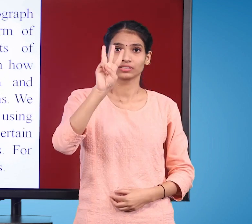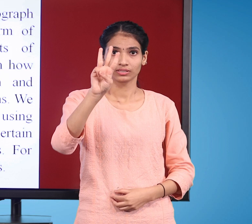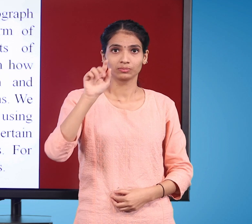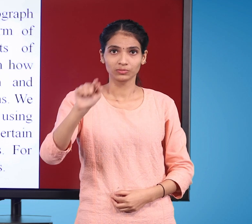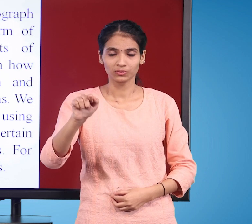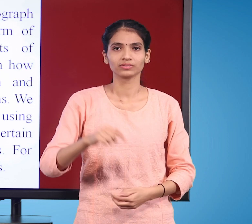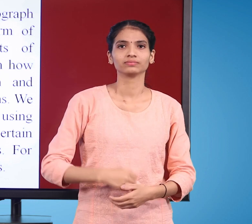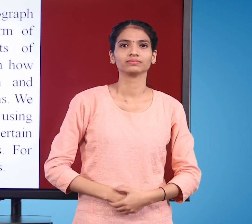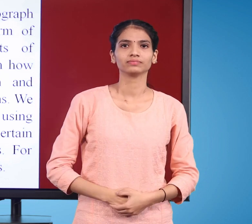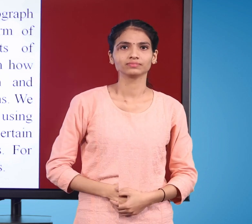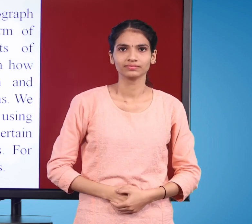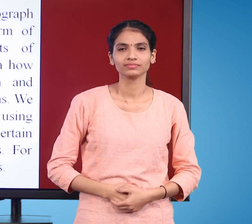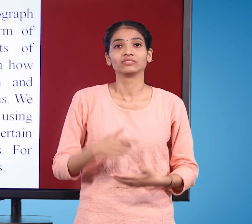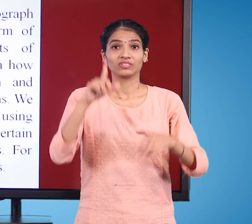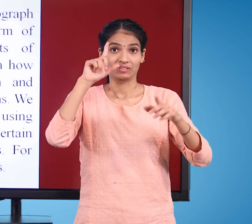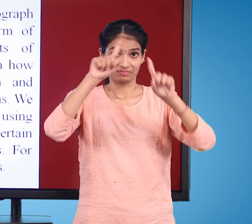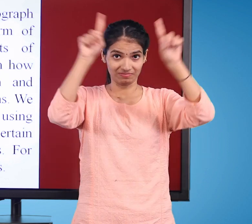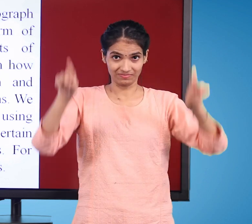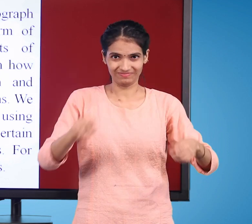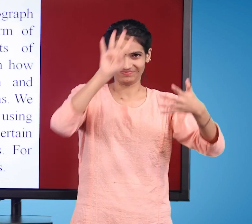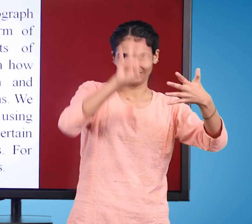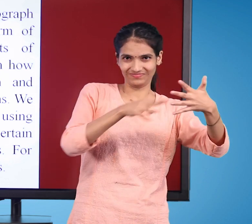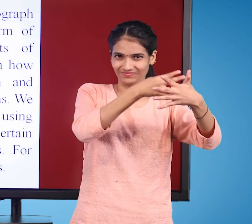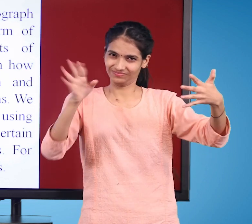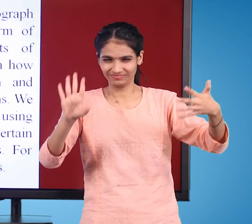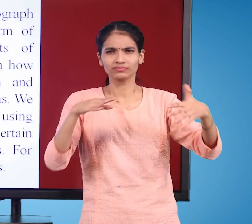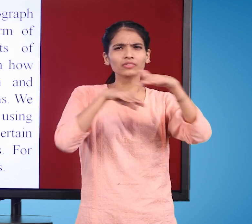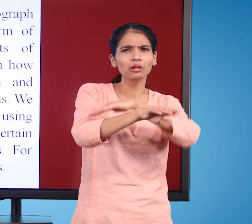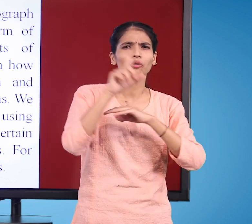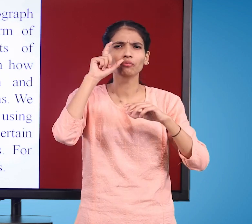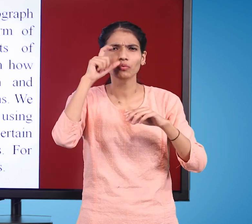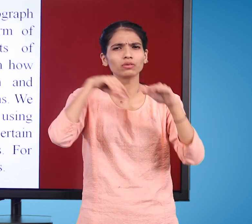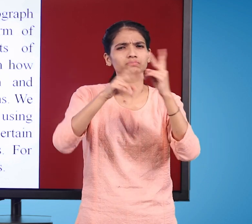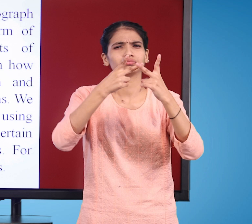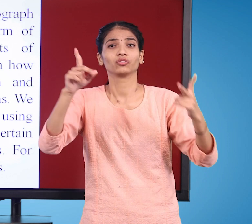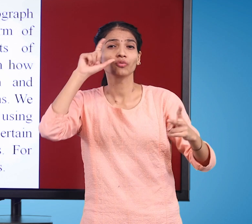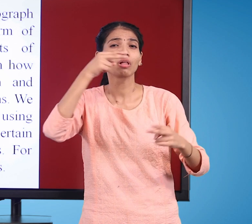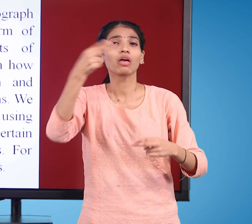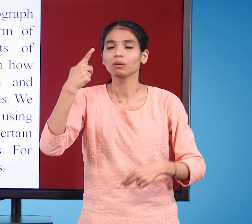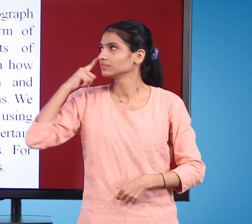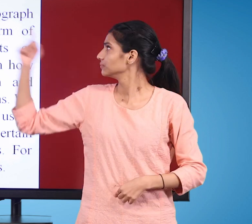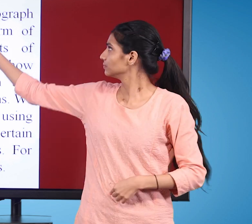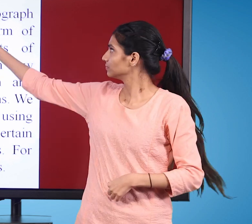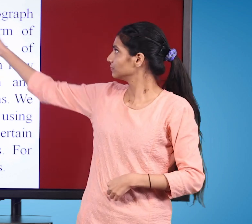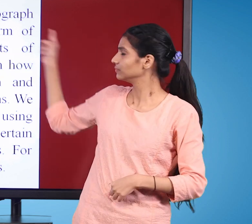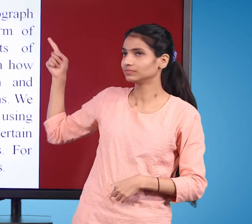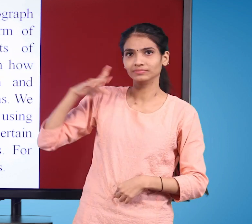Three. We learned how a pictograph represents data in the form of pictures, objects, or parts